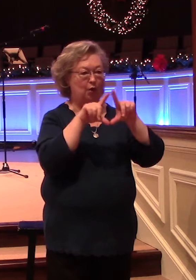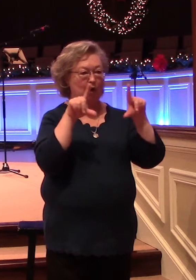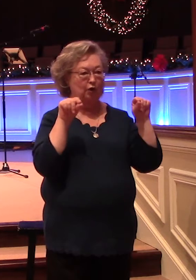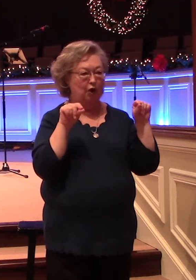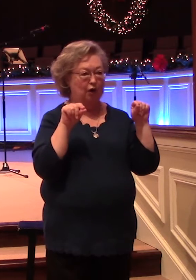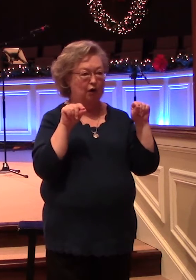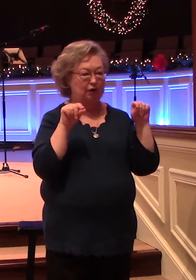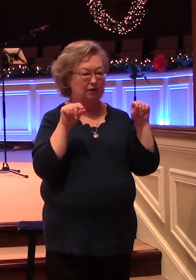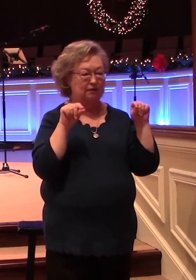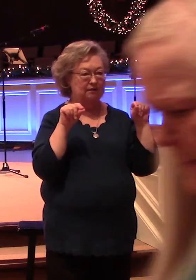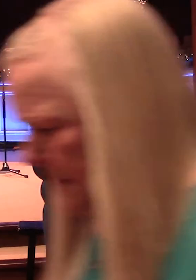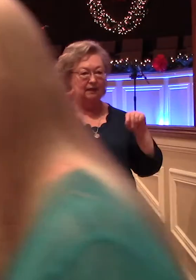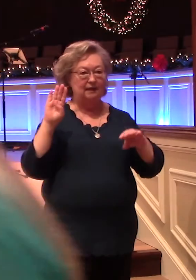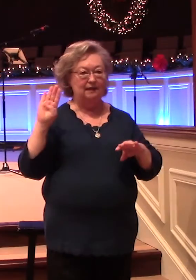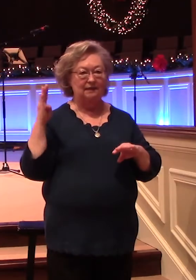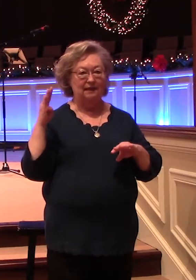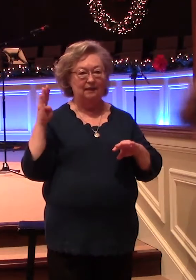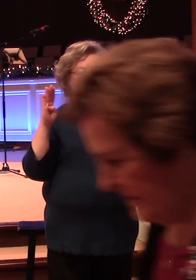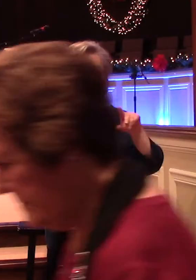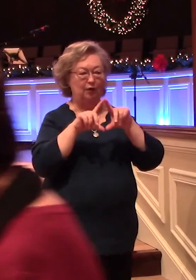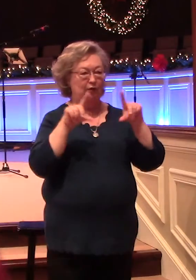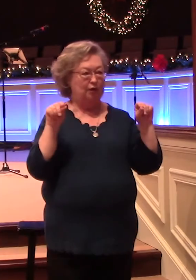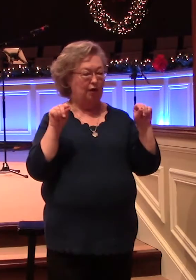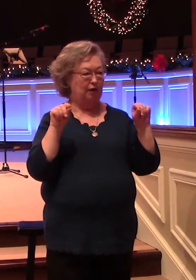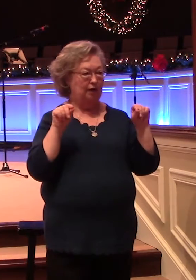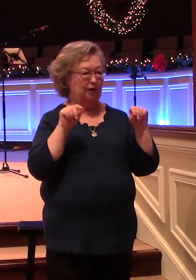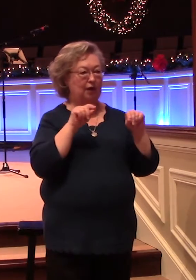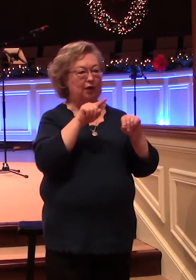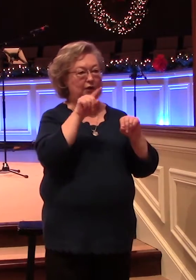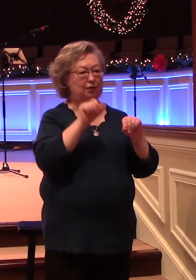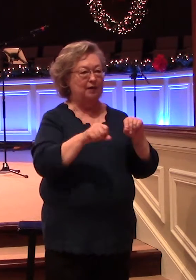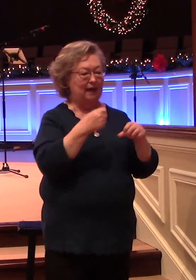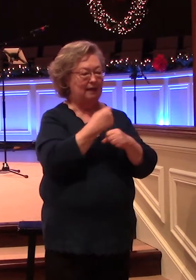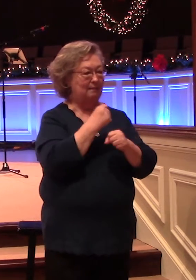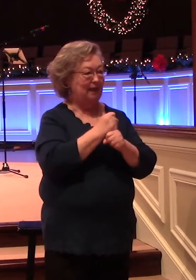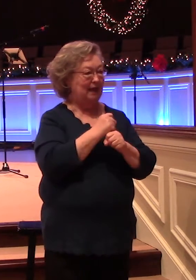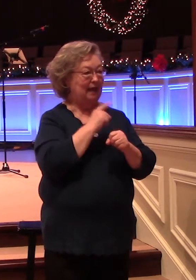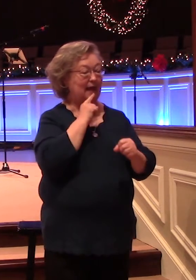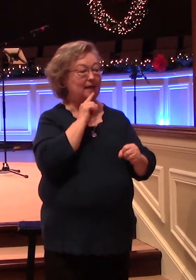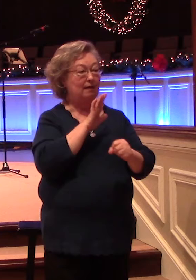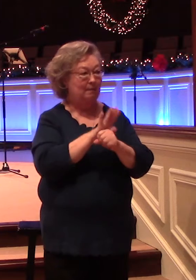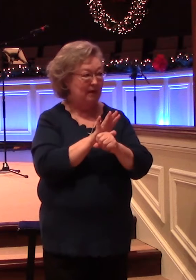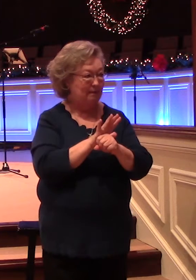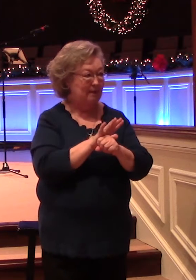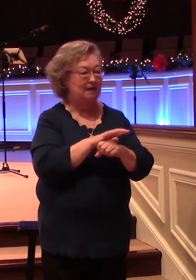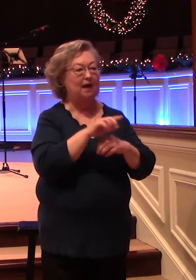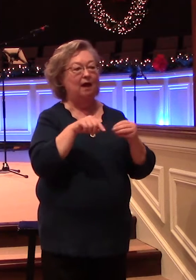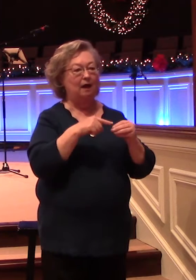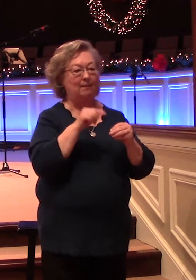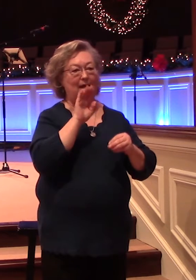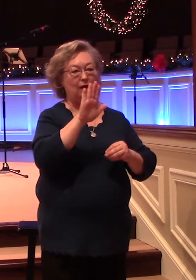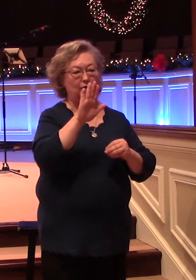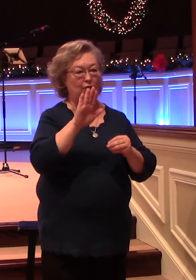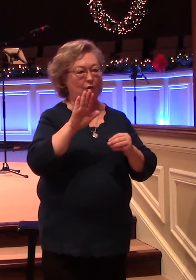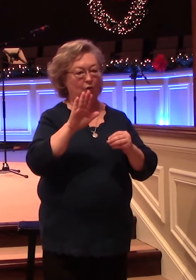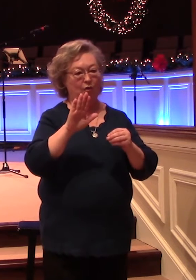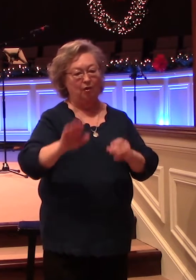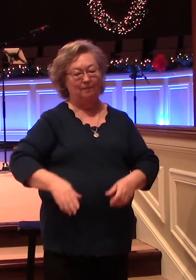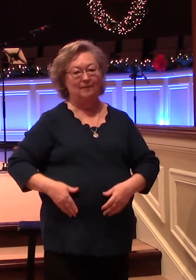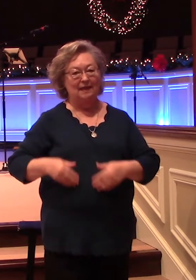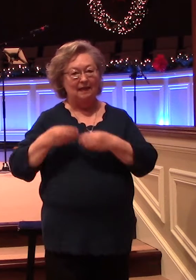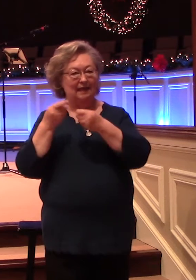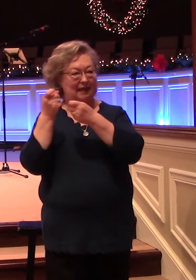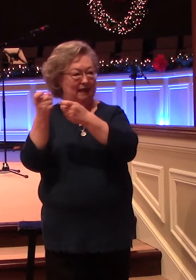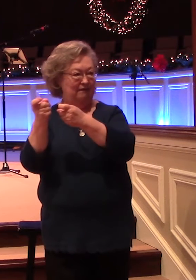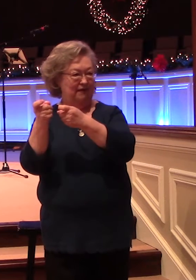concerning your giving. Now, you may not be ready to make that commitment this morning. That's completely fine. You'll notice there isn't a